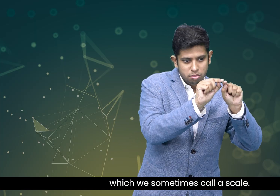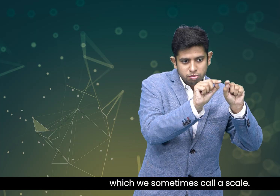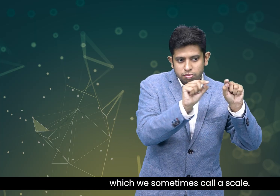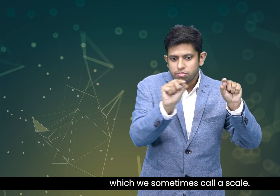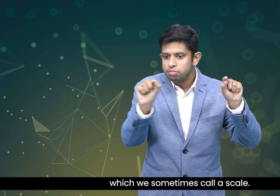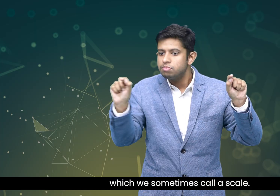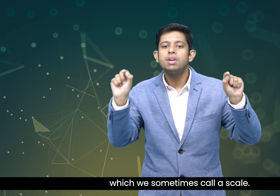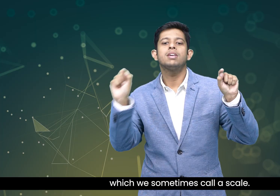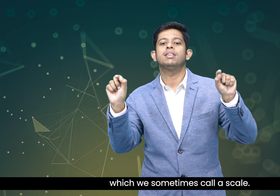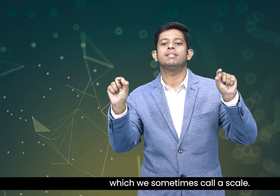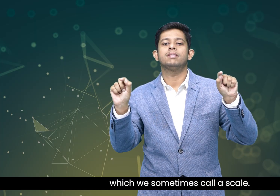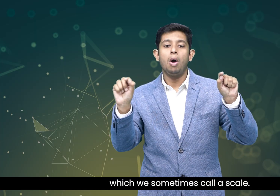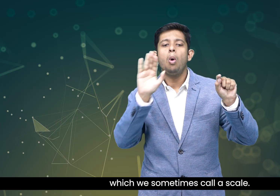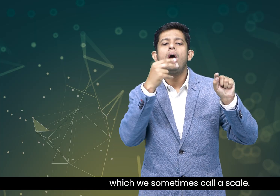we sometimes call a scale.